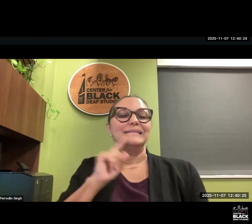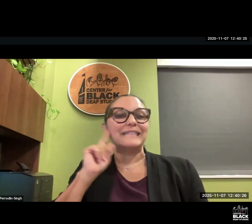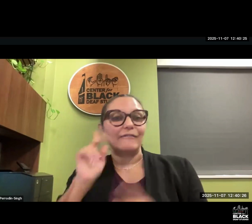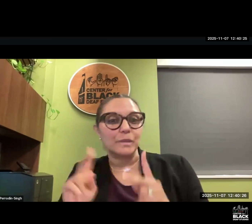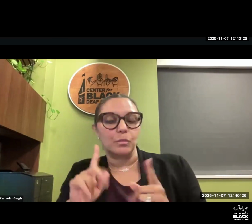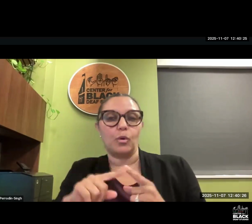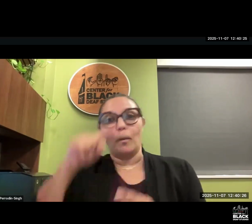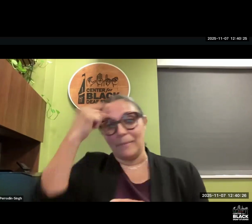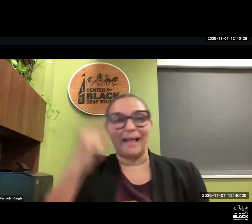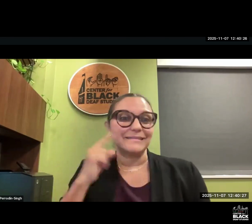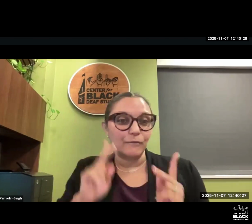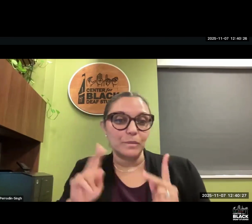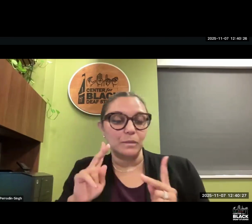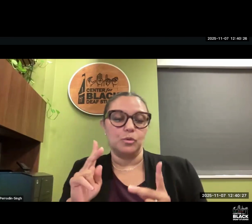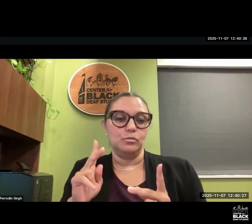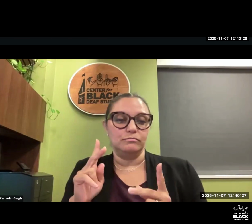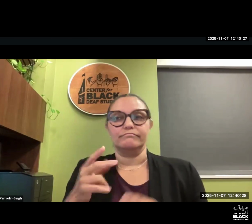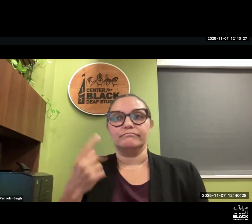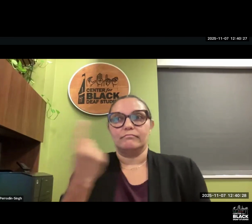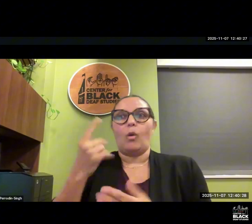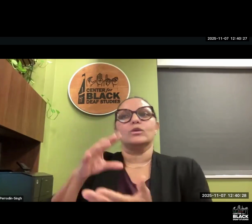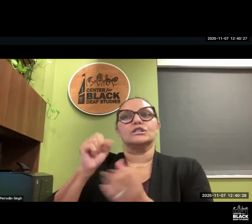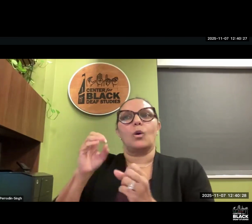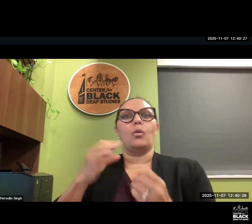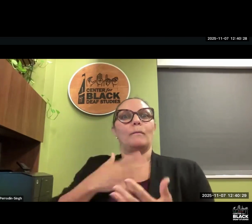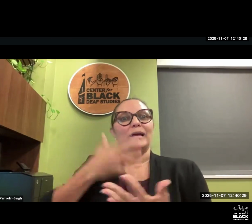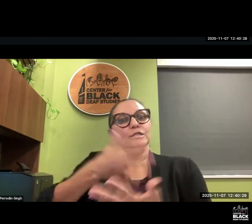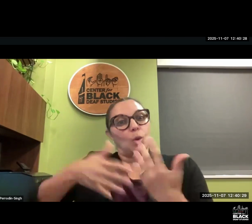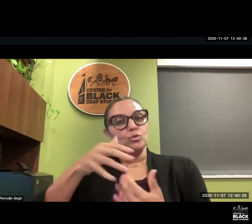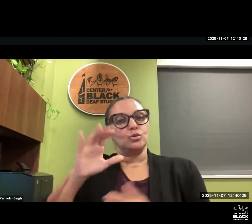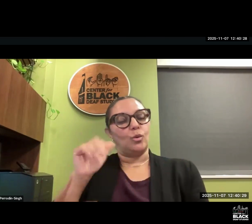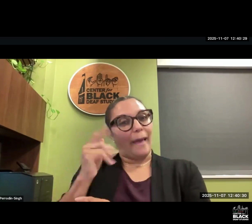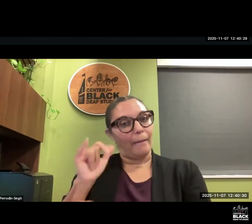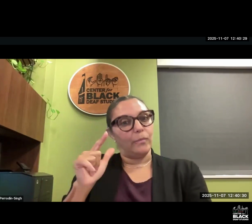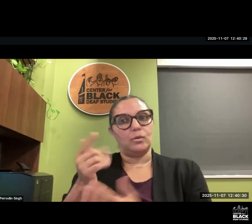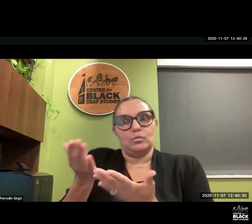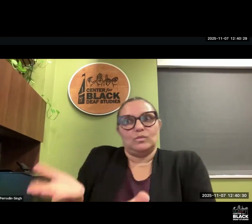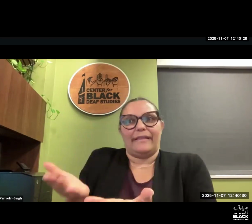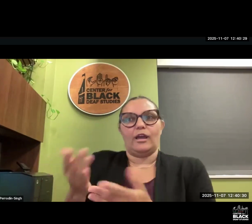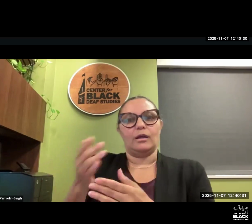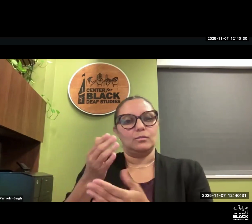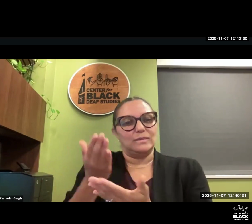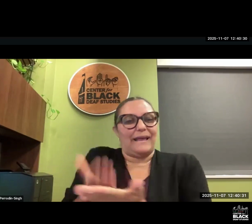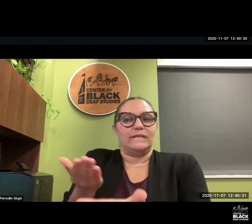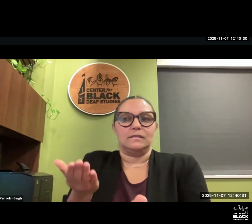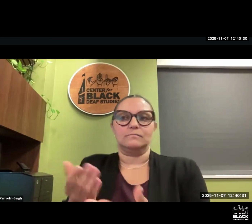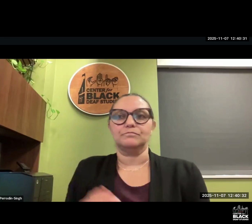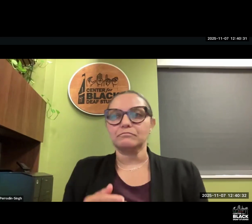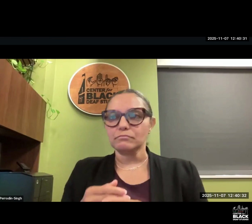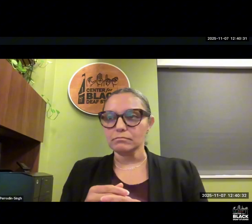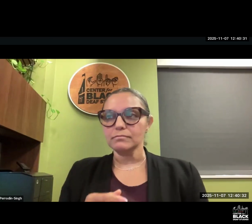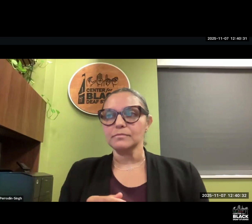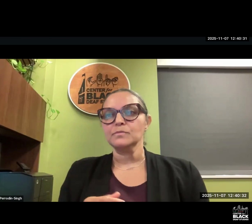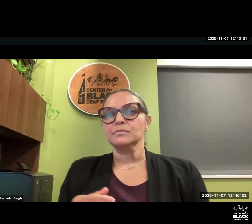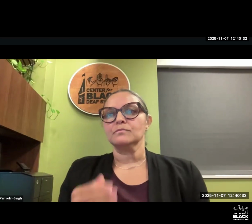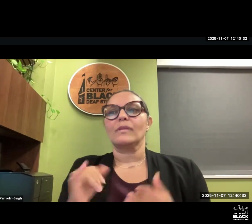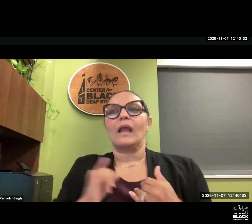cultural capital. Black deaf people were always part of my